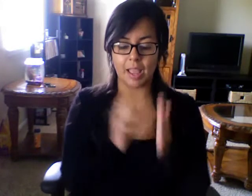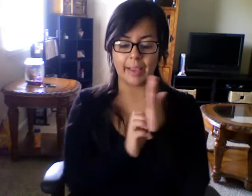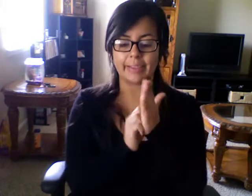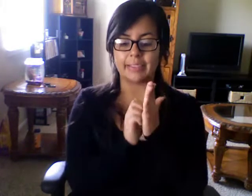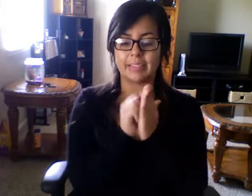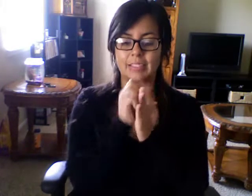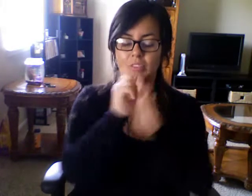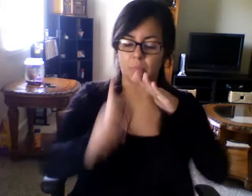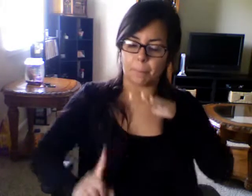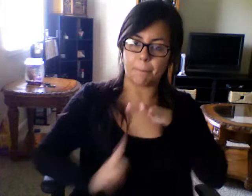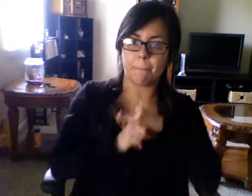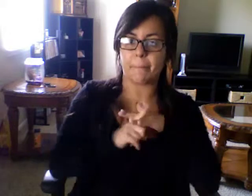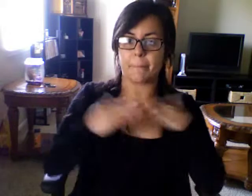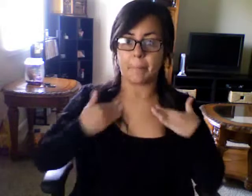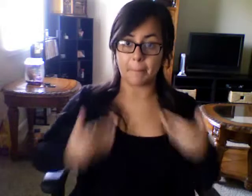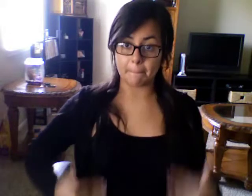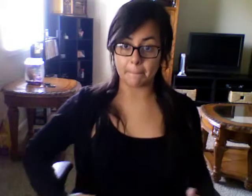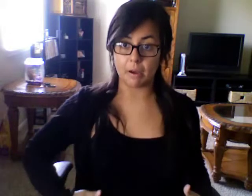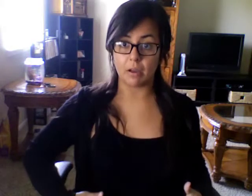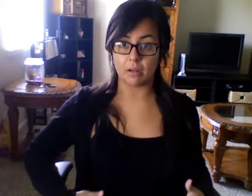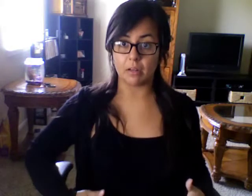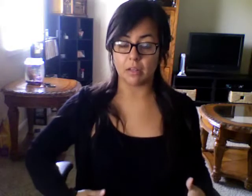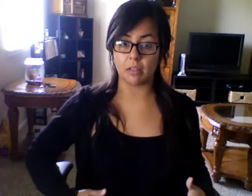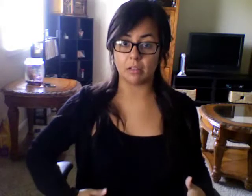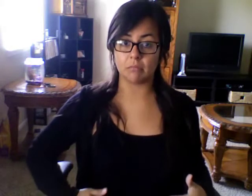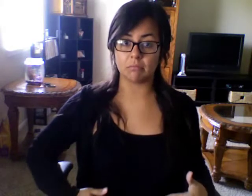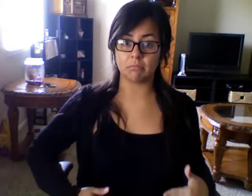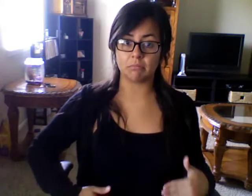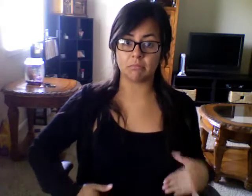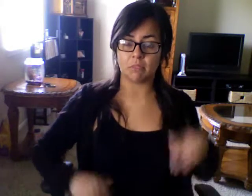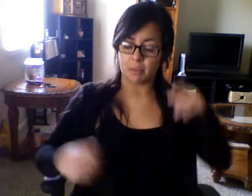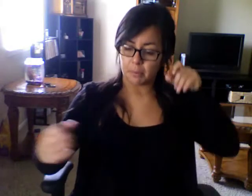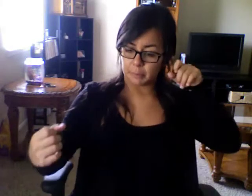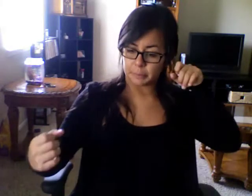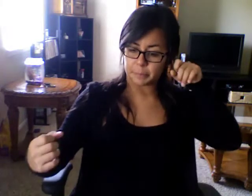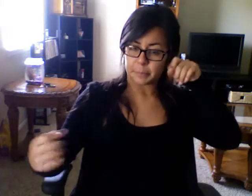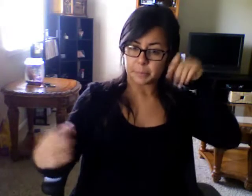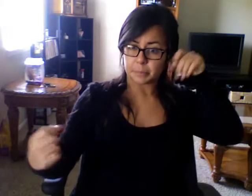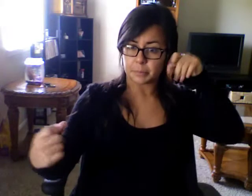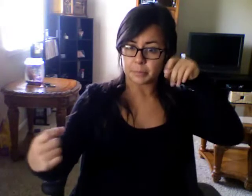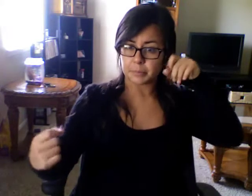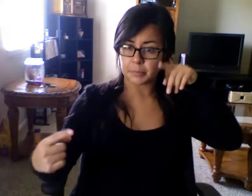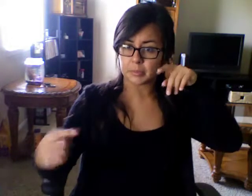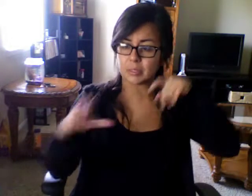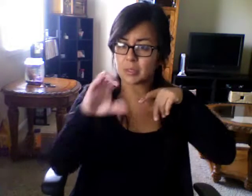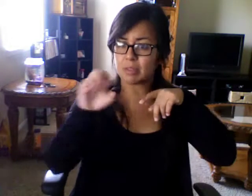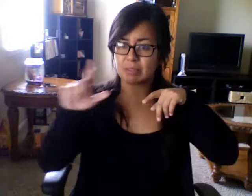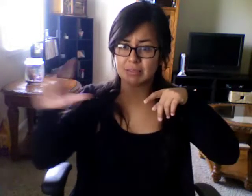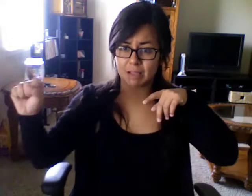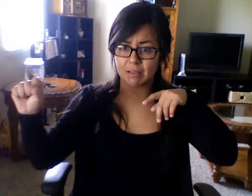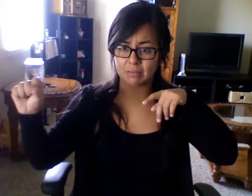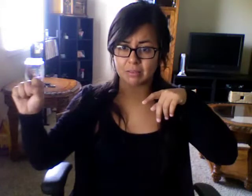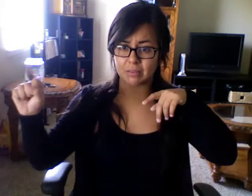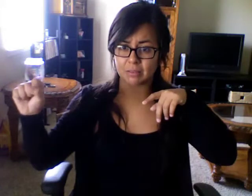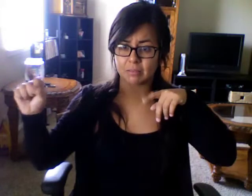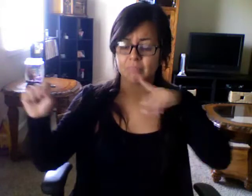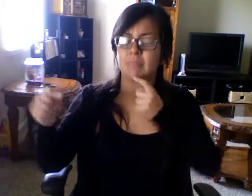that remind the cell, I'm cancer, I should keep growing. And those post-it notes involve this and other proteins of its class,